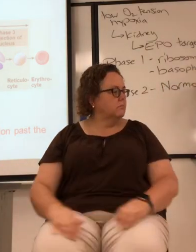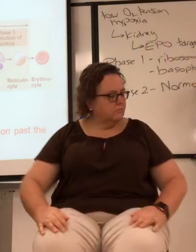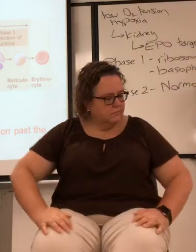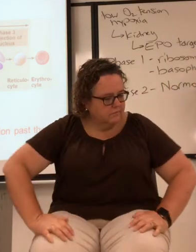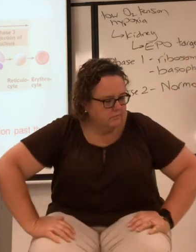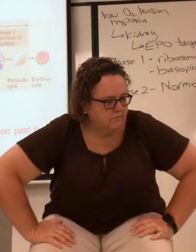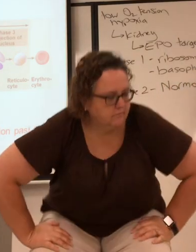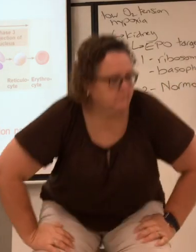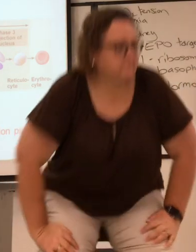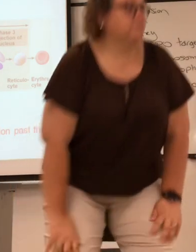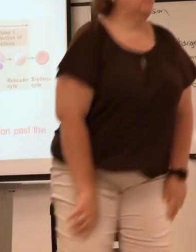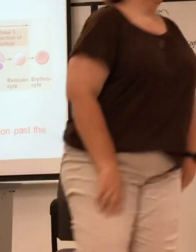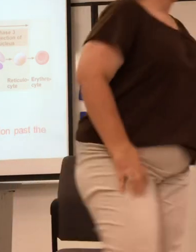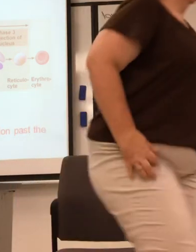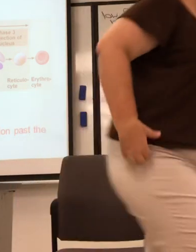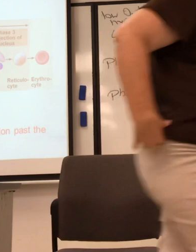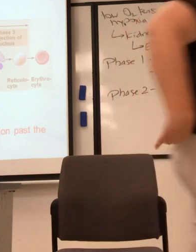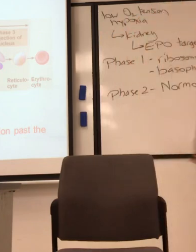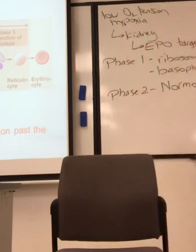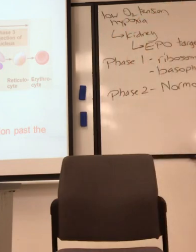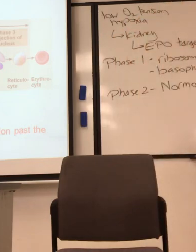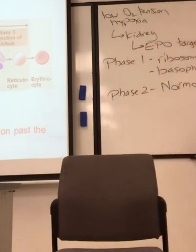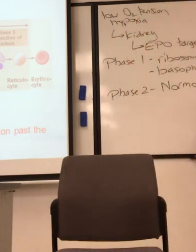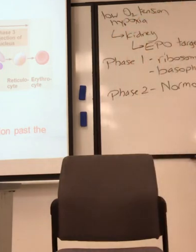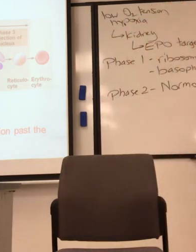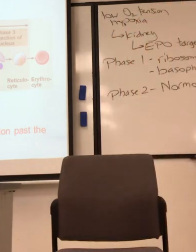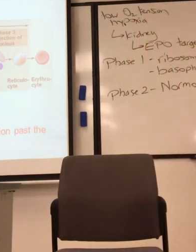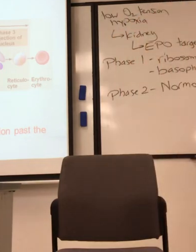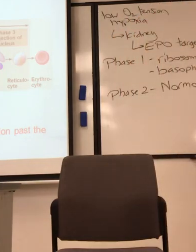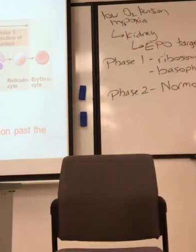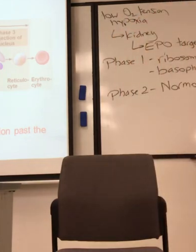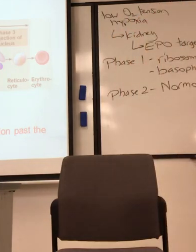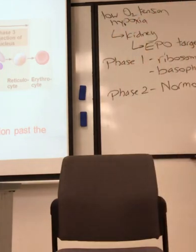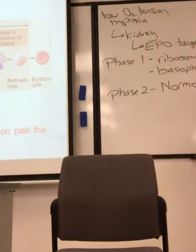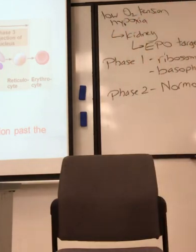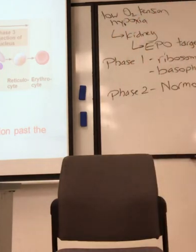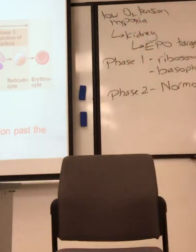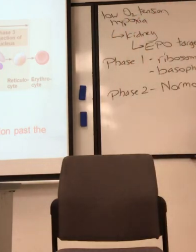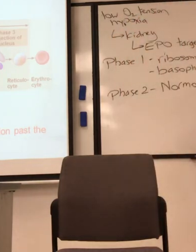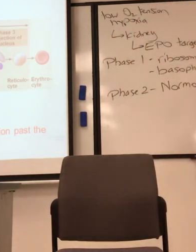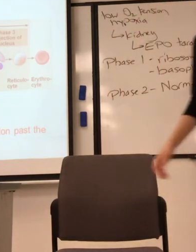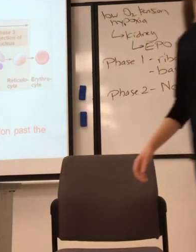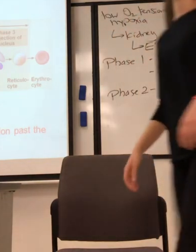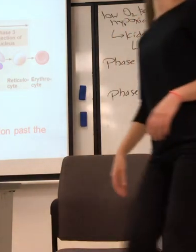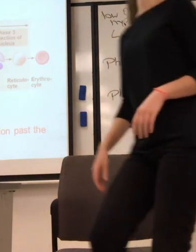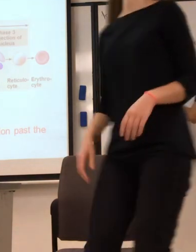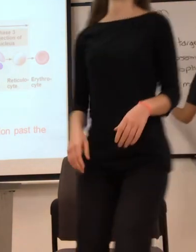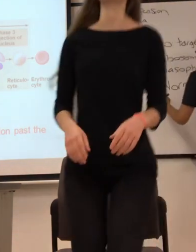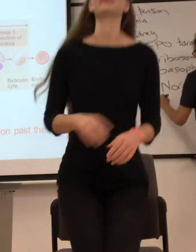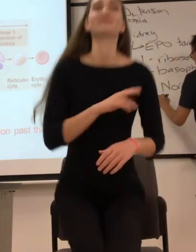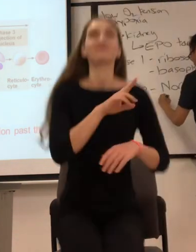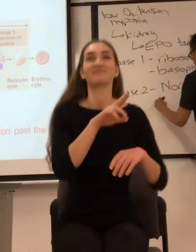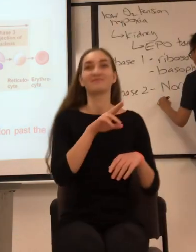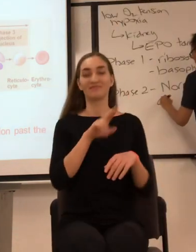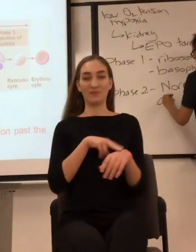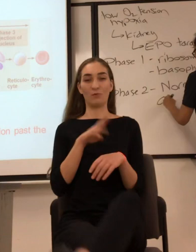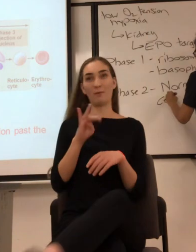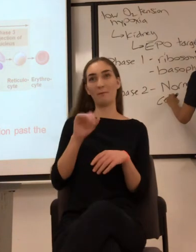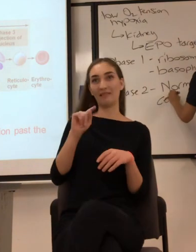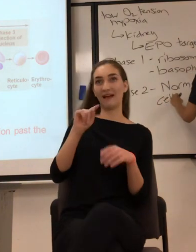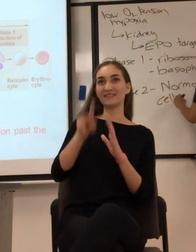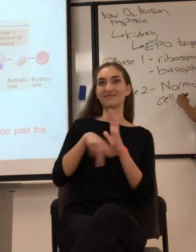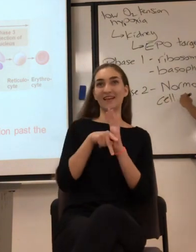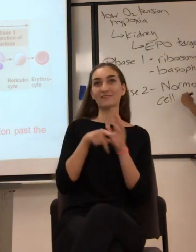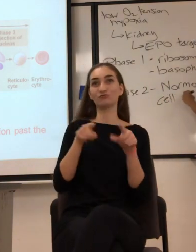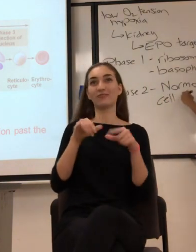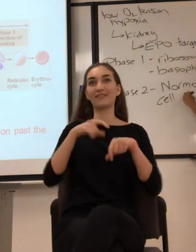Normal blast phase. And in this phase, the cell is accumulating hemoglobin that